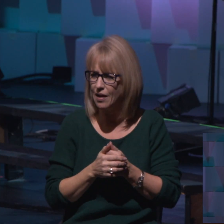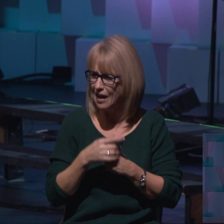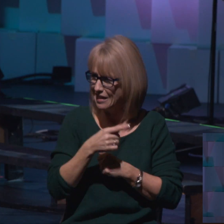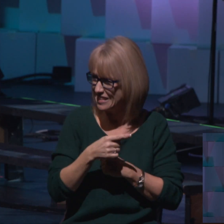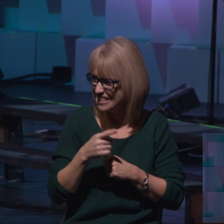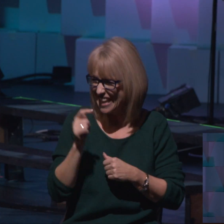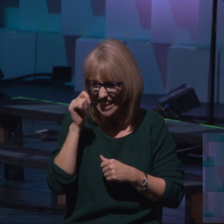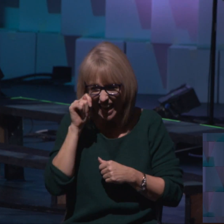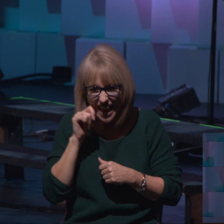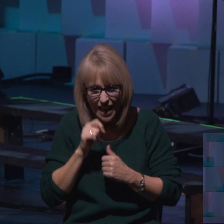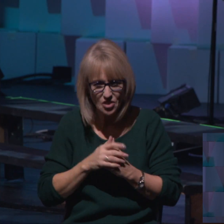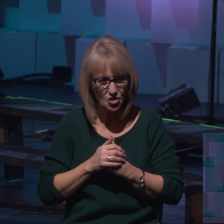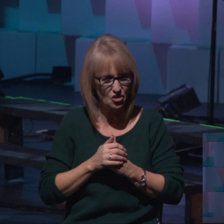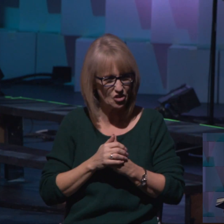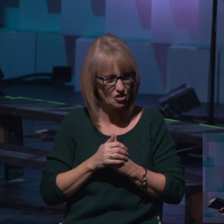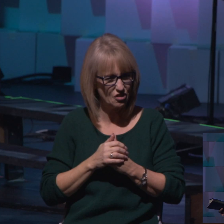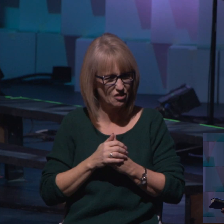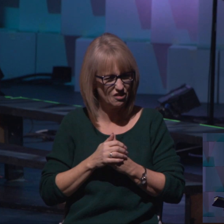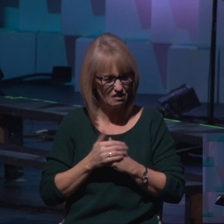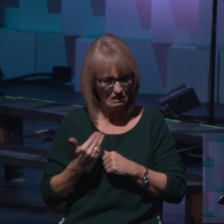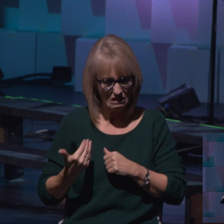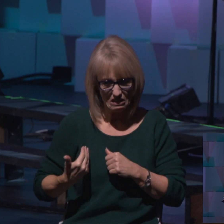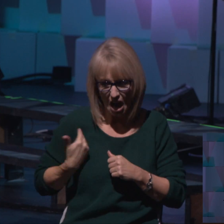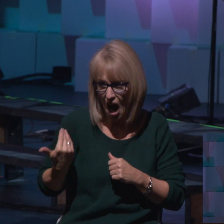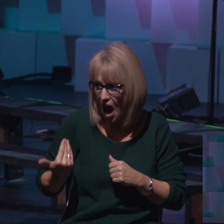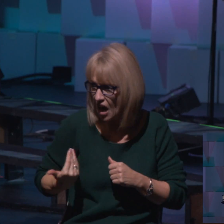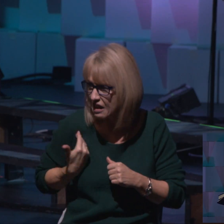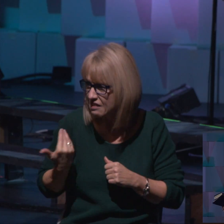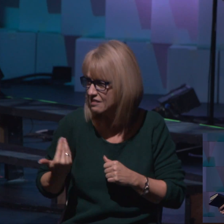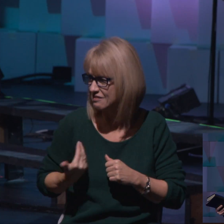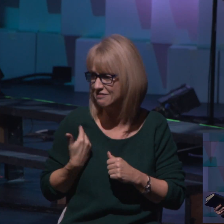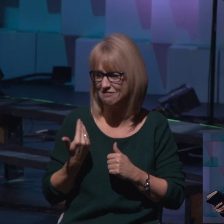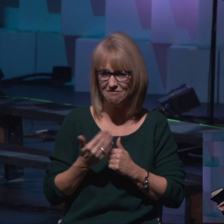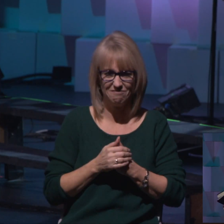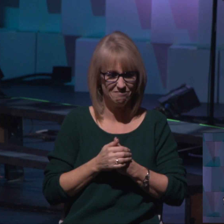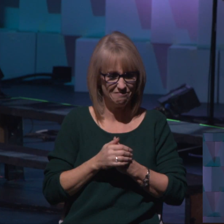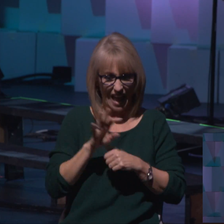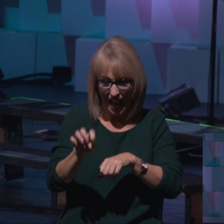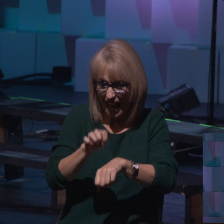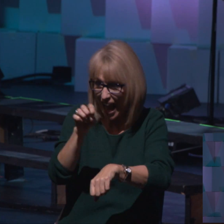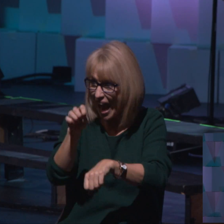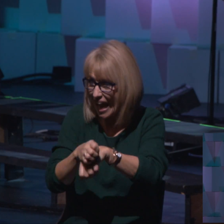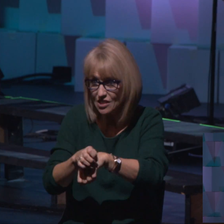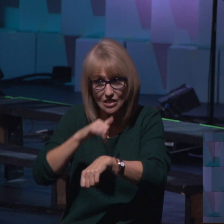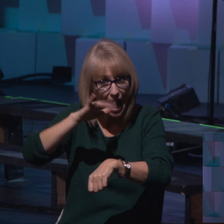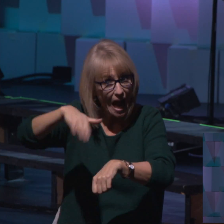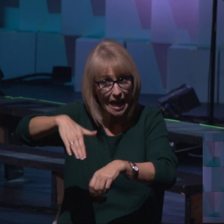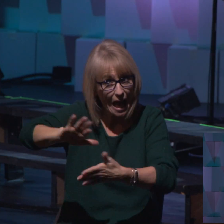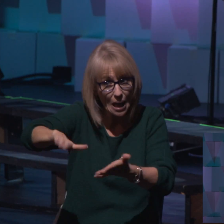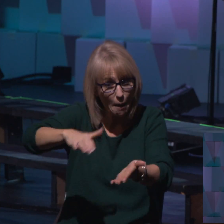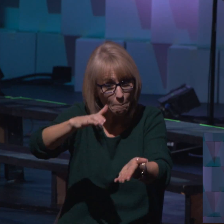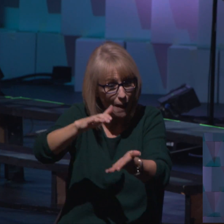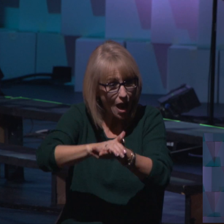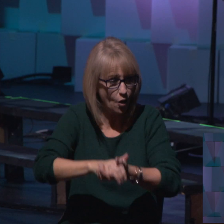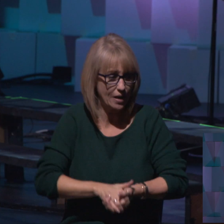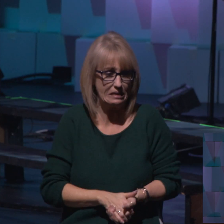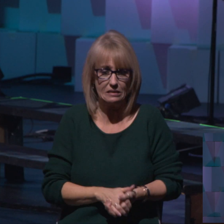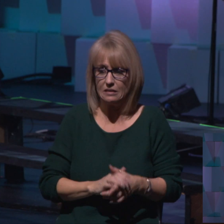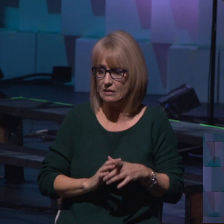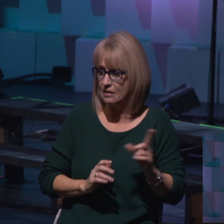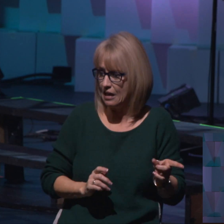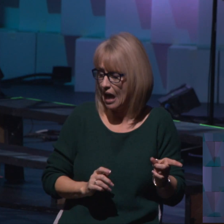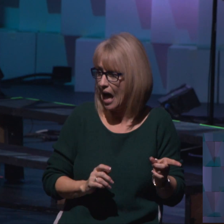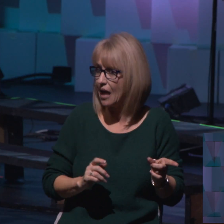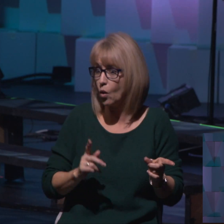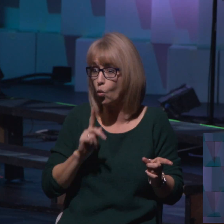unwed teen girl, very young. She's engaged to be married. She isn't married yet, and God is going to work in her life. And by